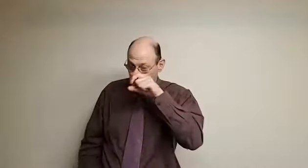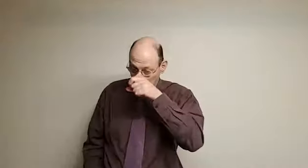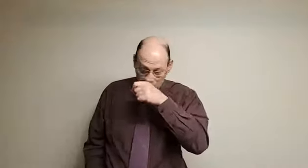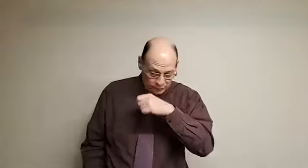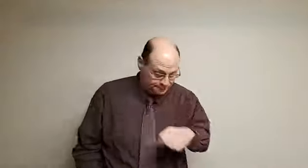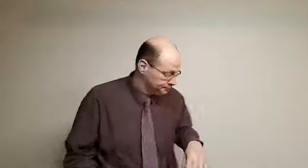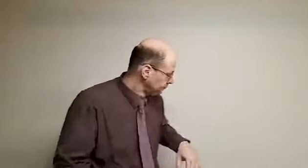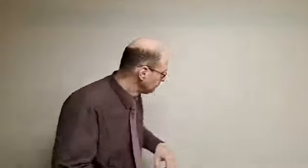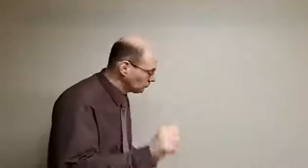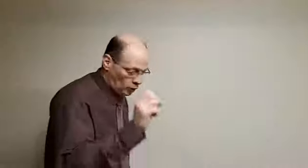name amen